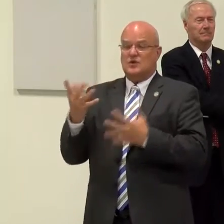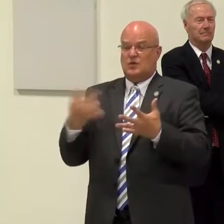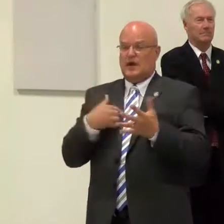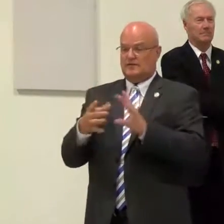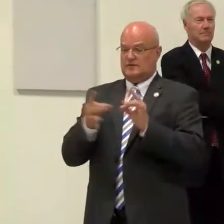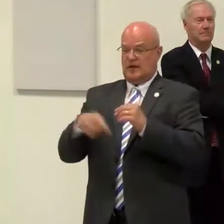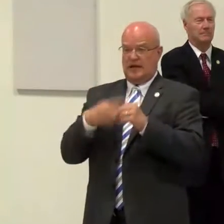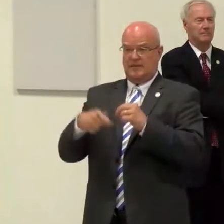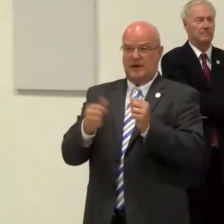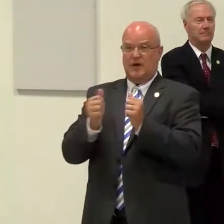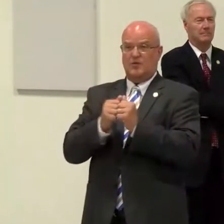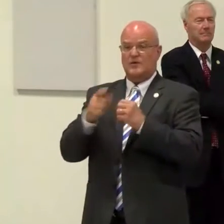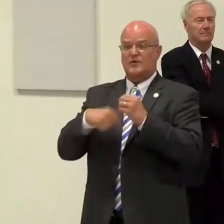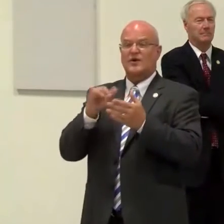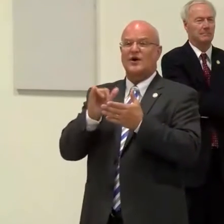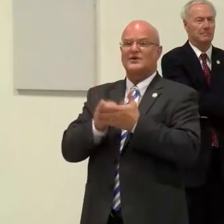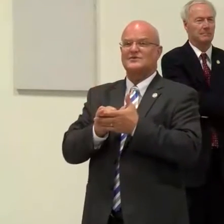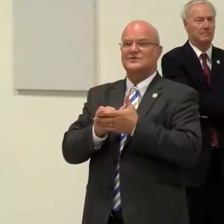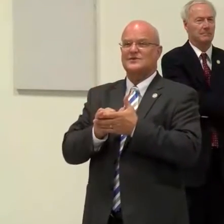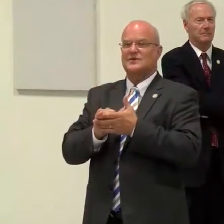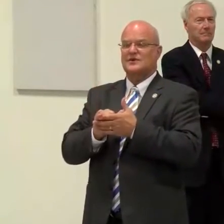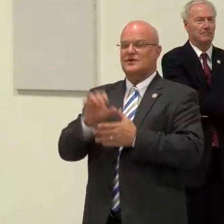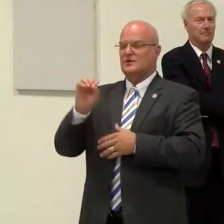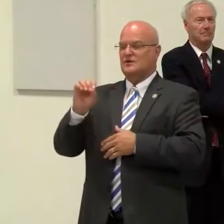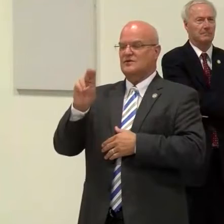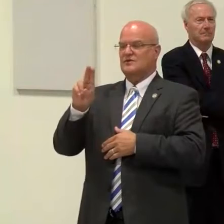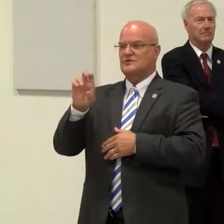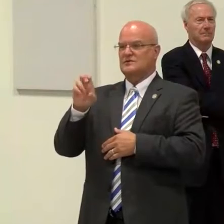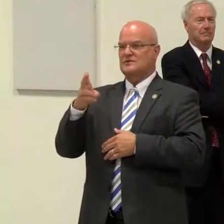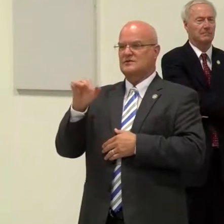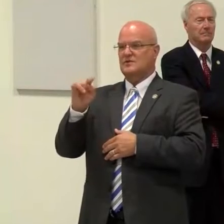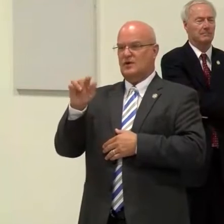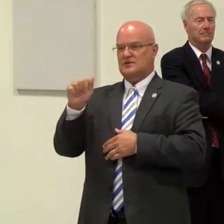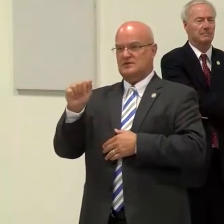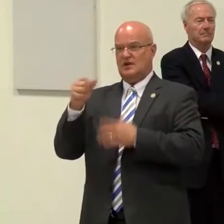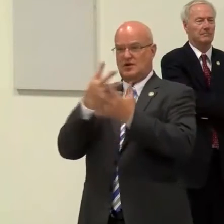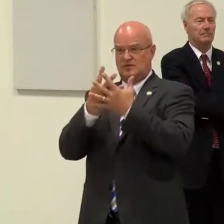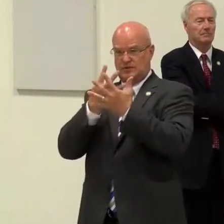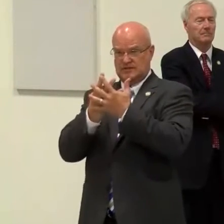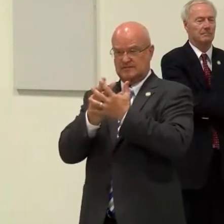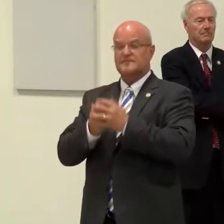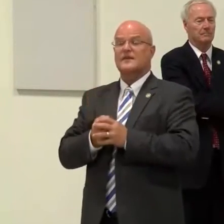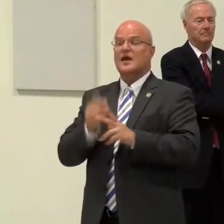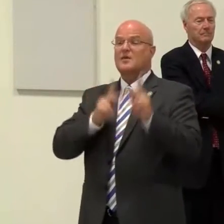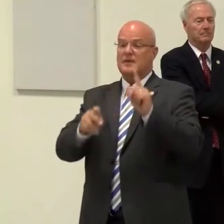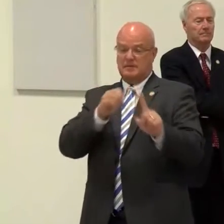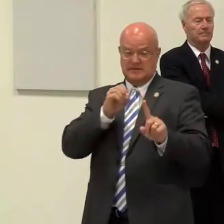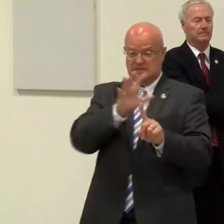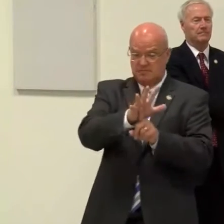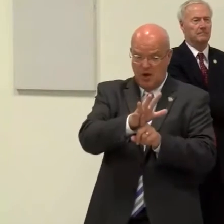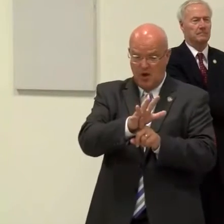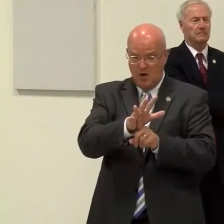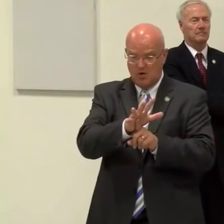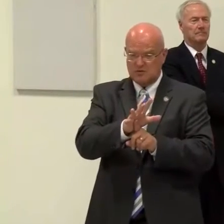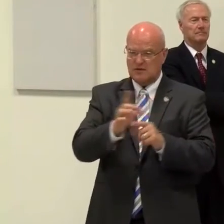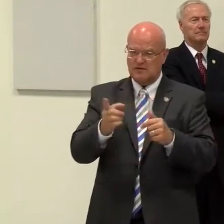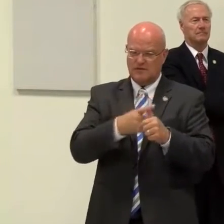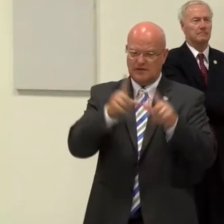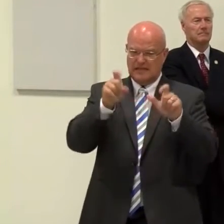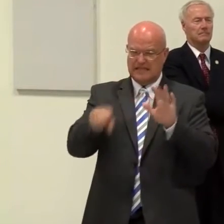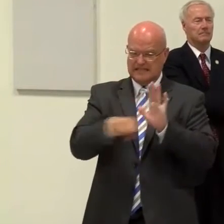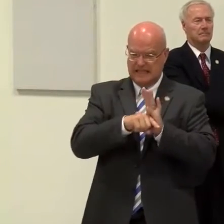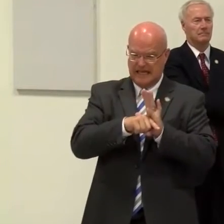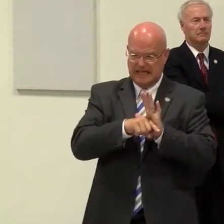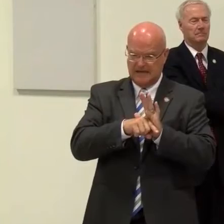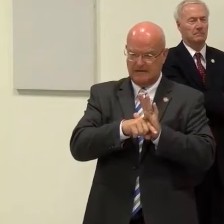what I was talking about with regard to the Ouachita River unit. You have people who have been exposed, they initially test negative,